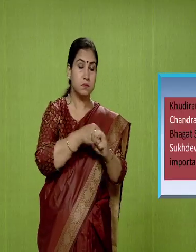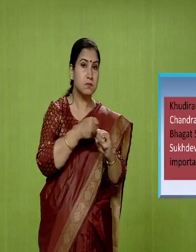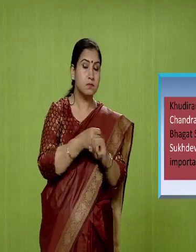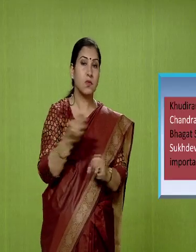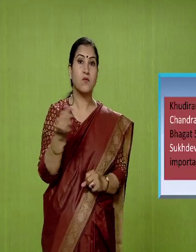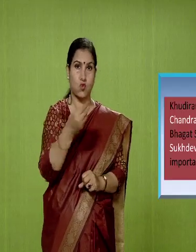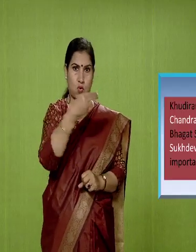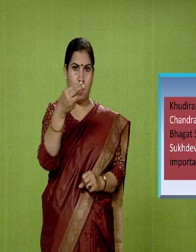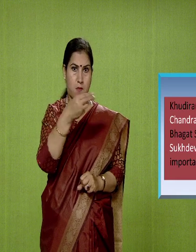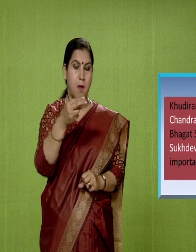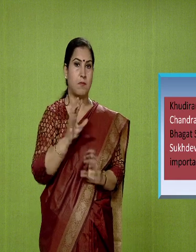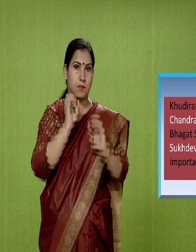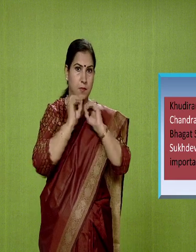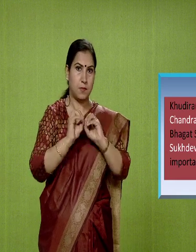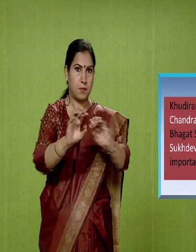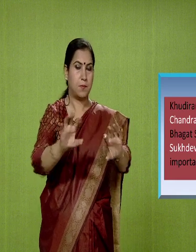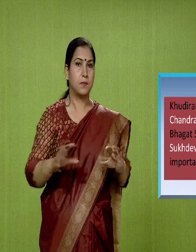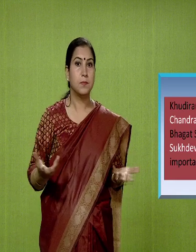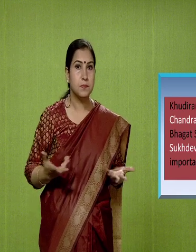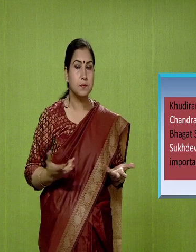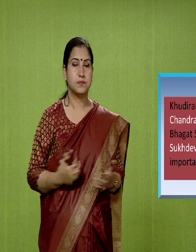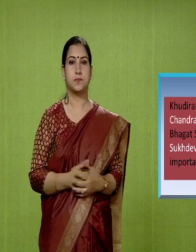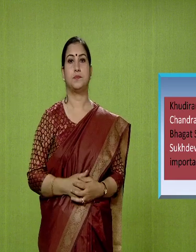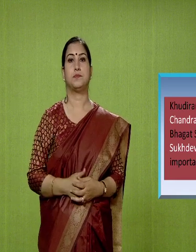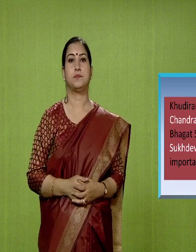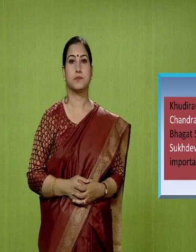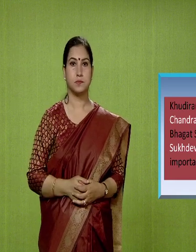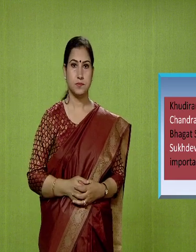Few of the famous Indian revolutionaries